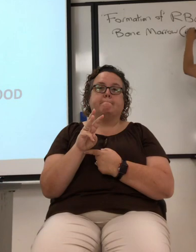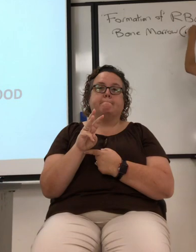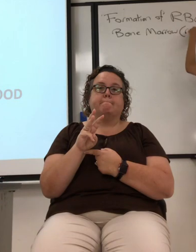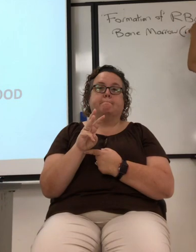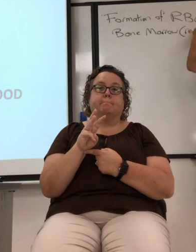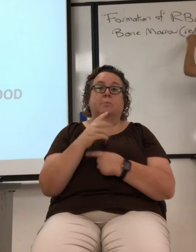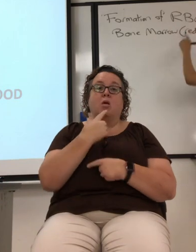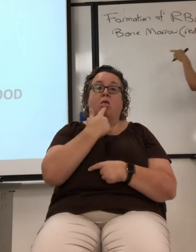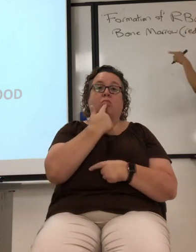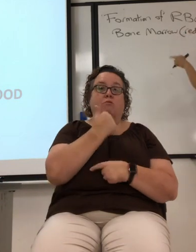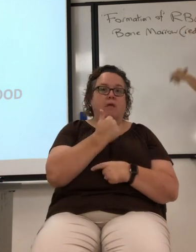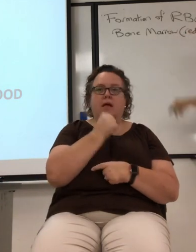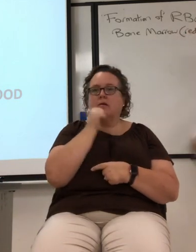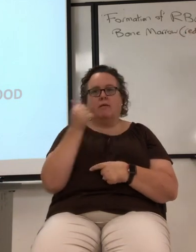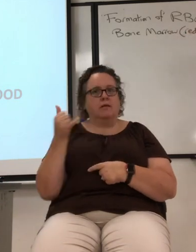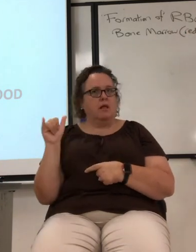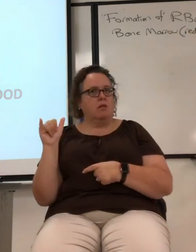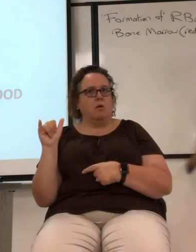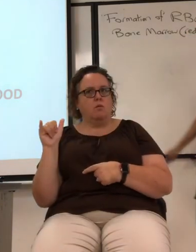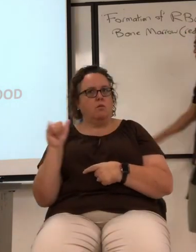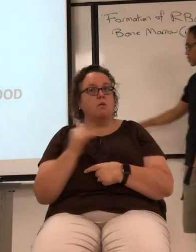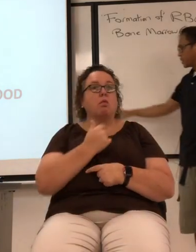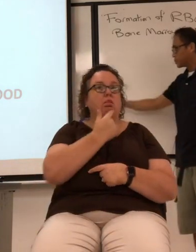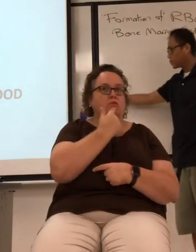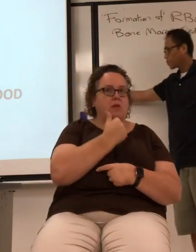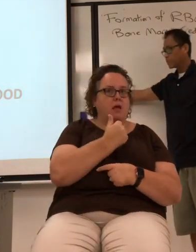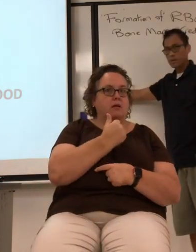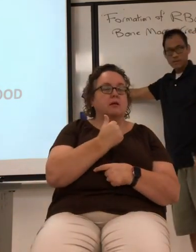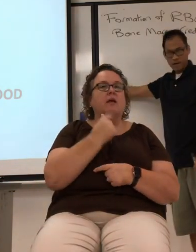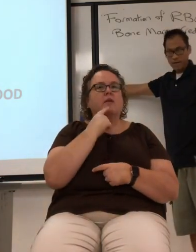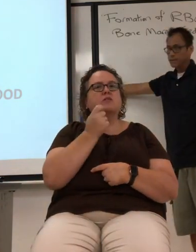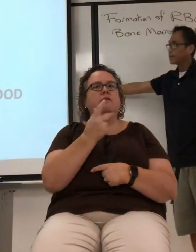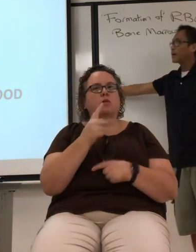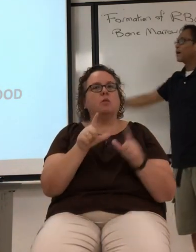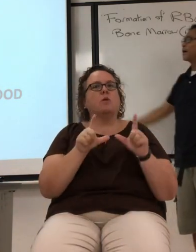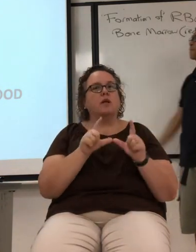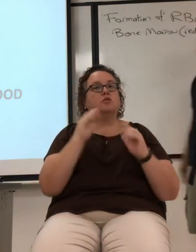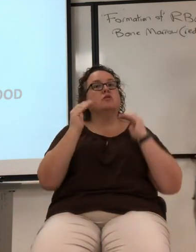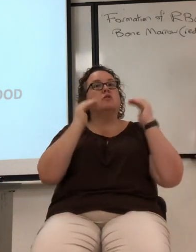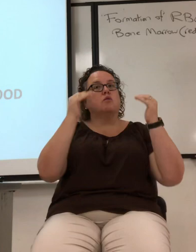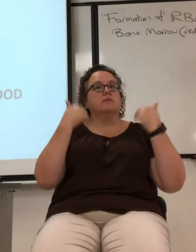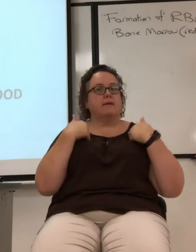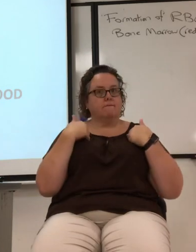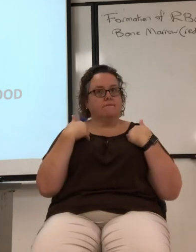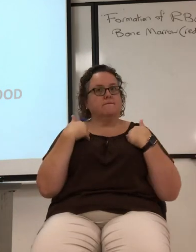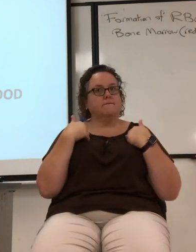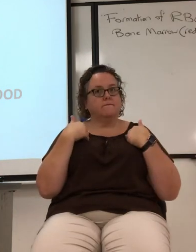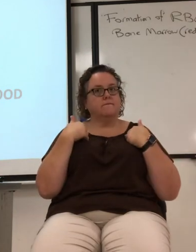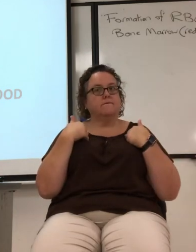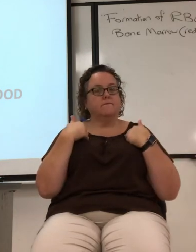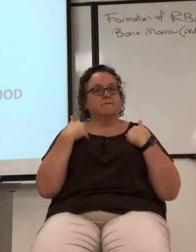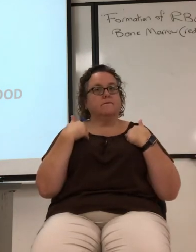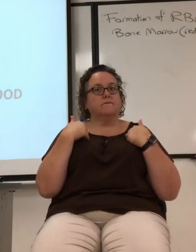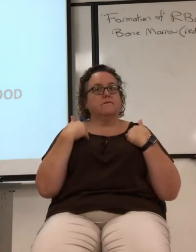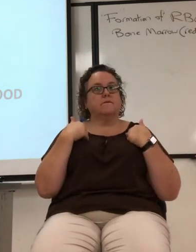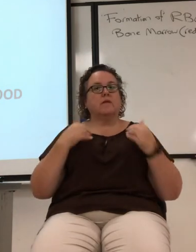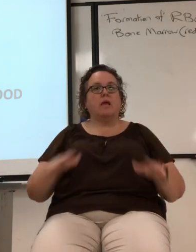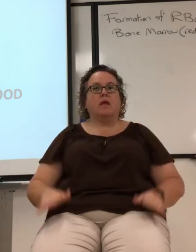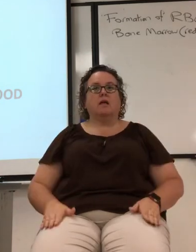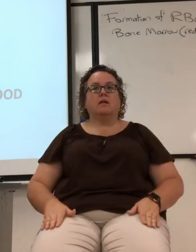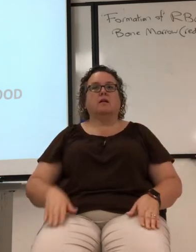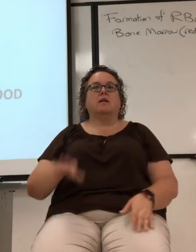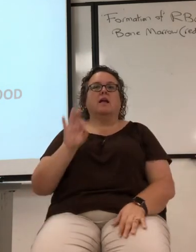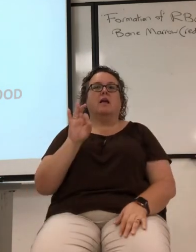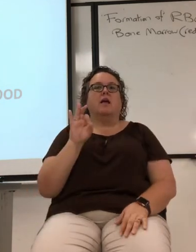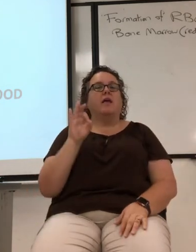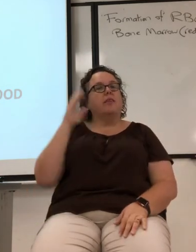the red bone marrow, not the yellow. There's a few locations where adults have it. In the flat bones of your